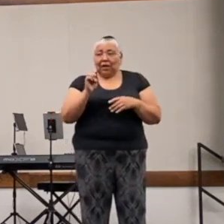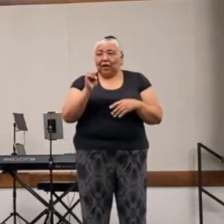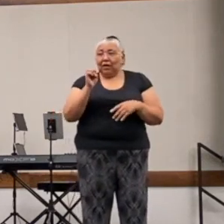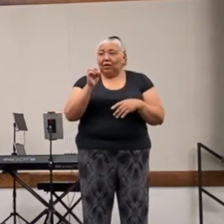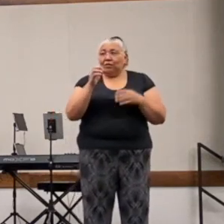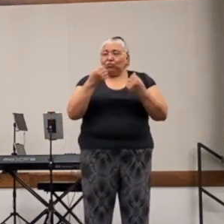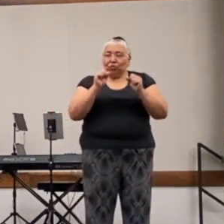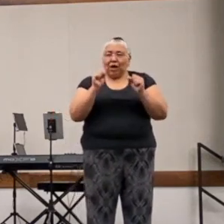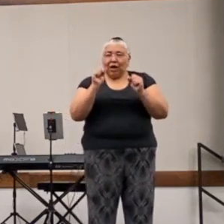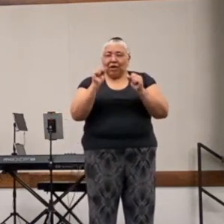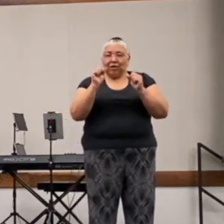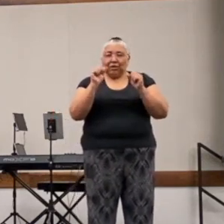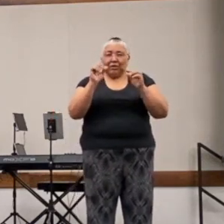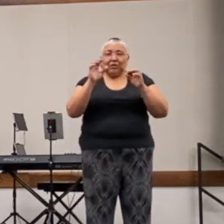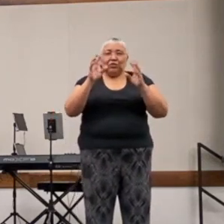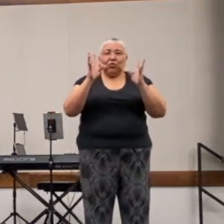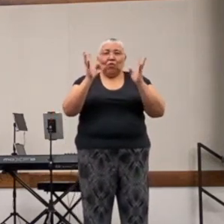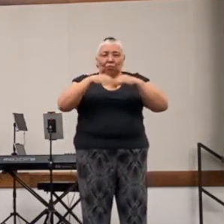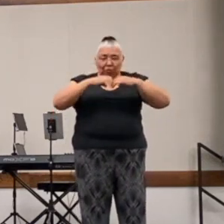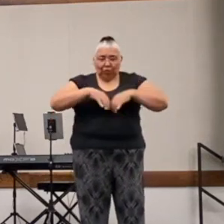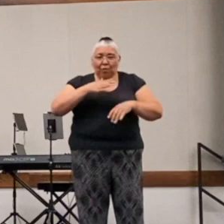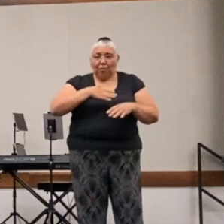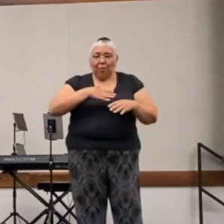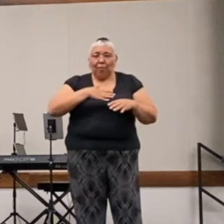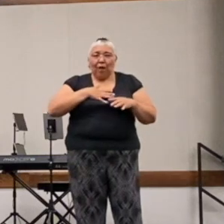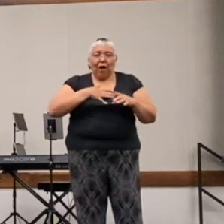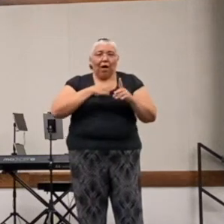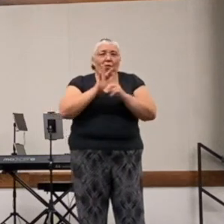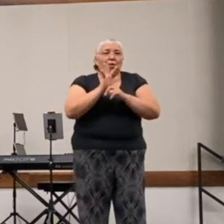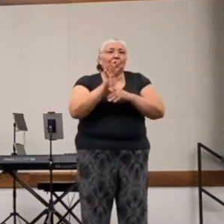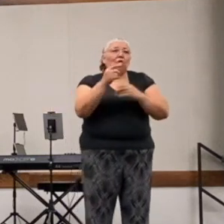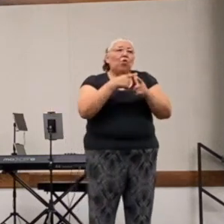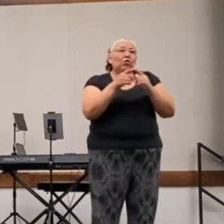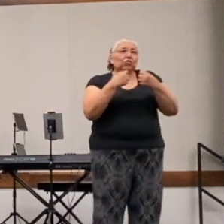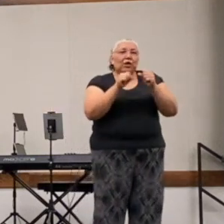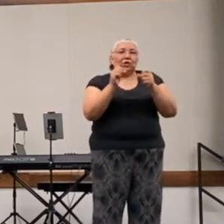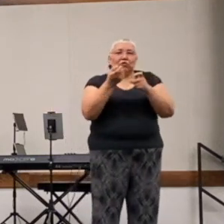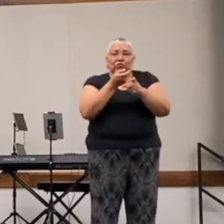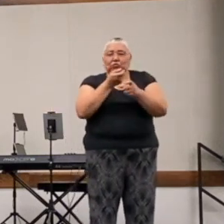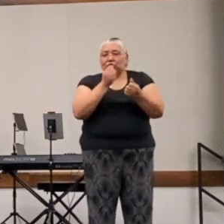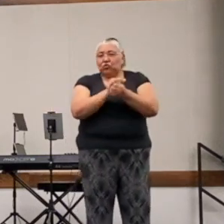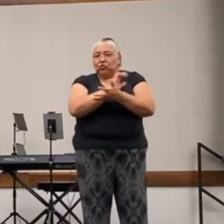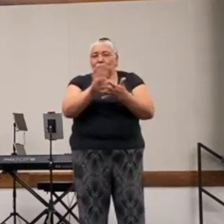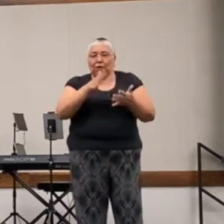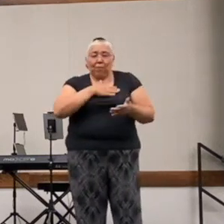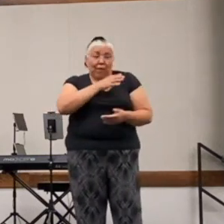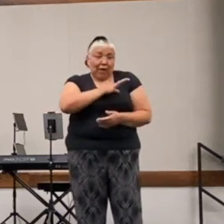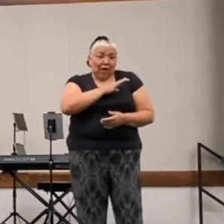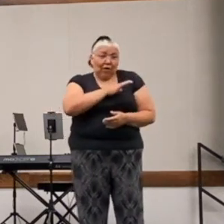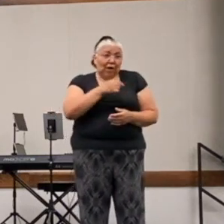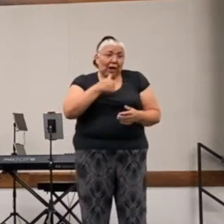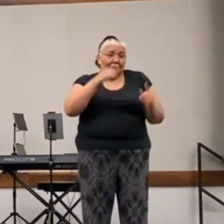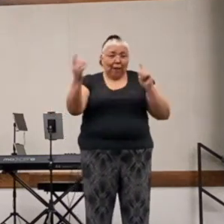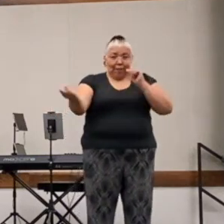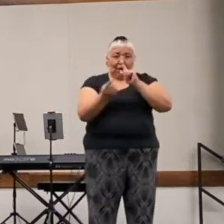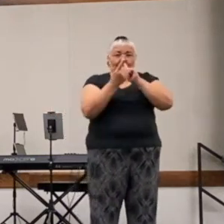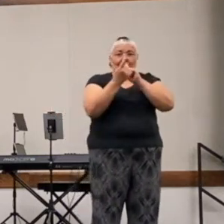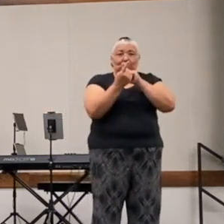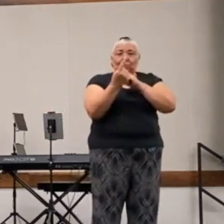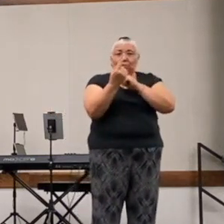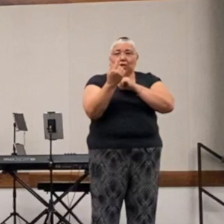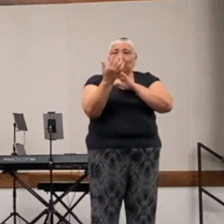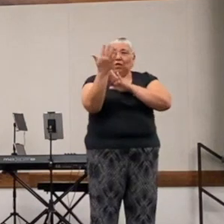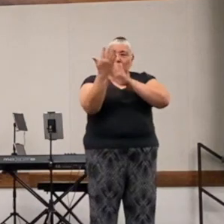would try to tear down my reputation, or they tried to destroy my character. And when I met with them face to